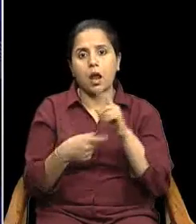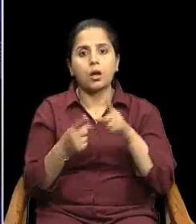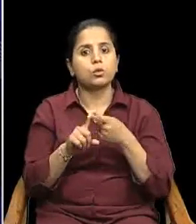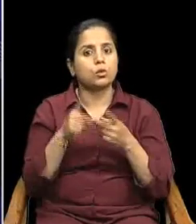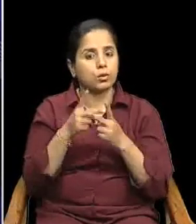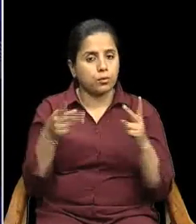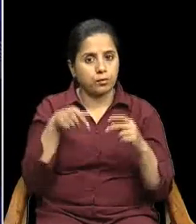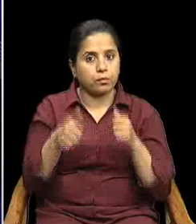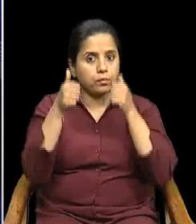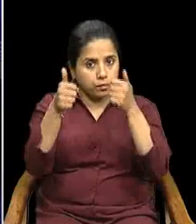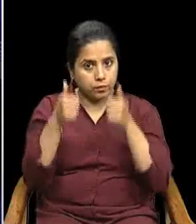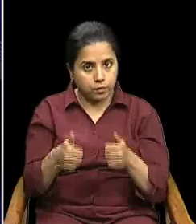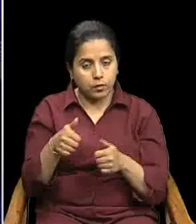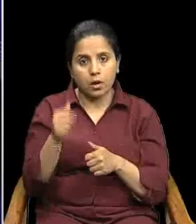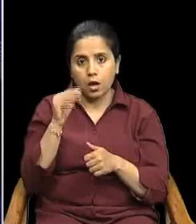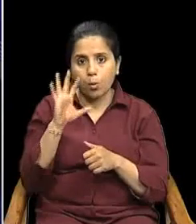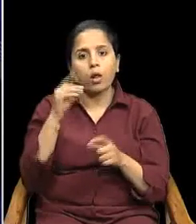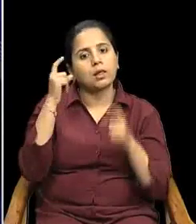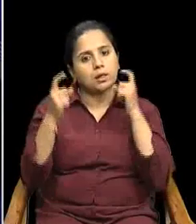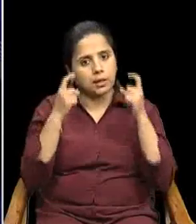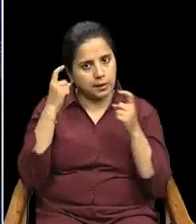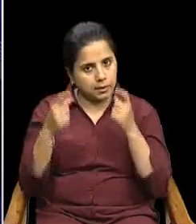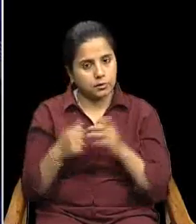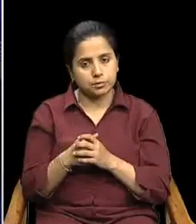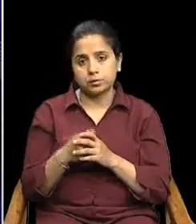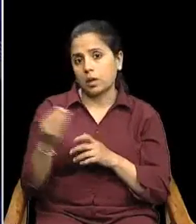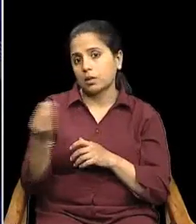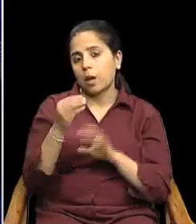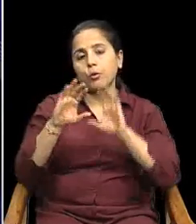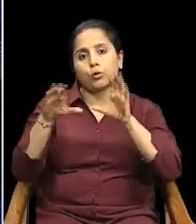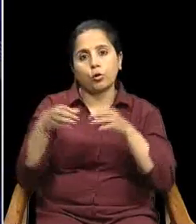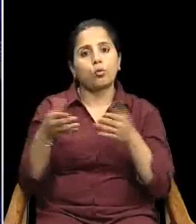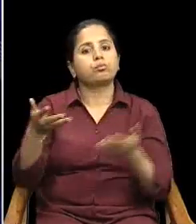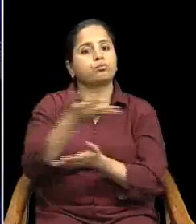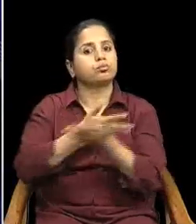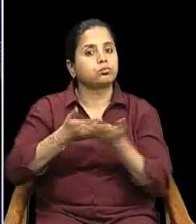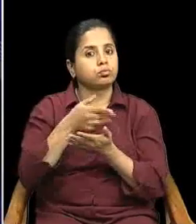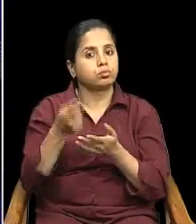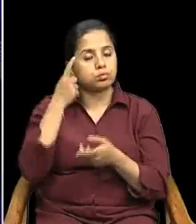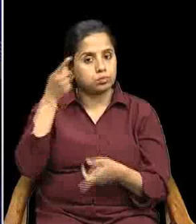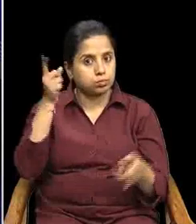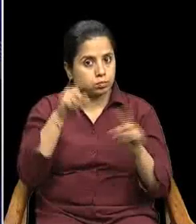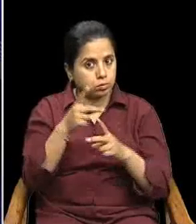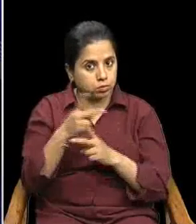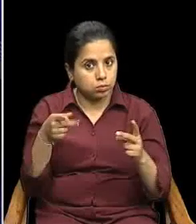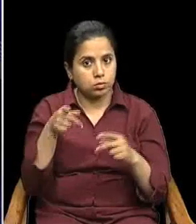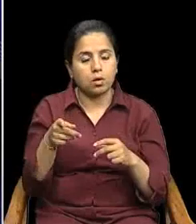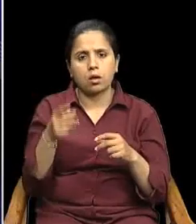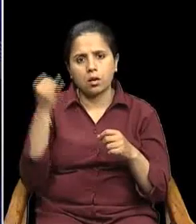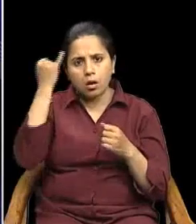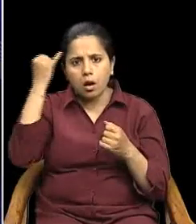outcomes, that is the critical thinking? Some group discussion techniques,